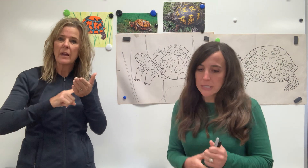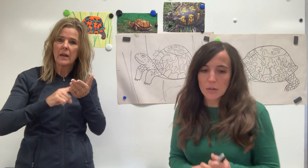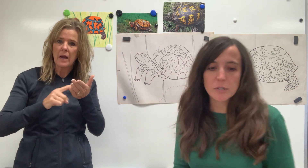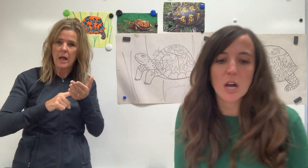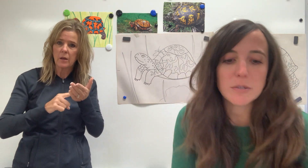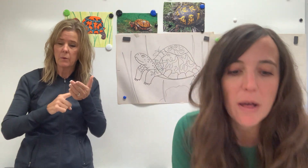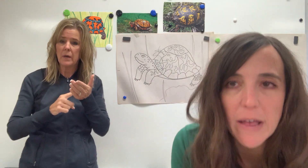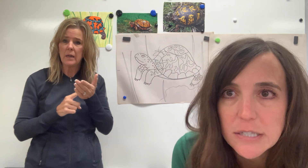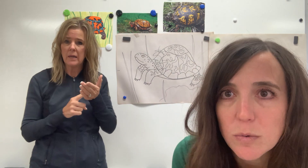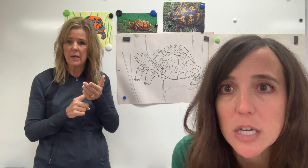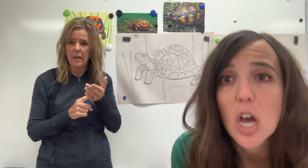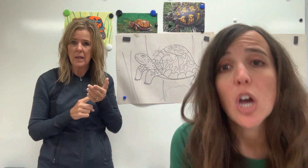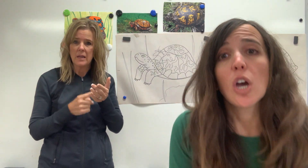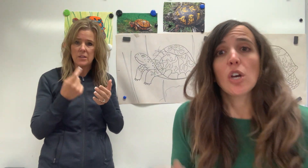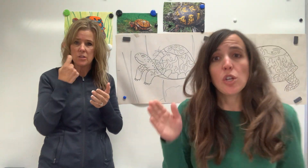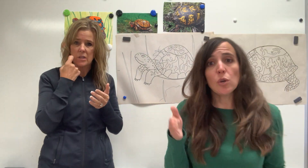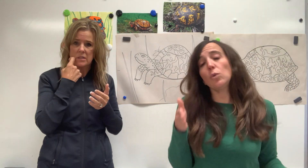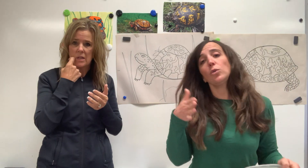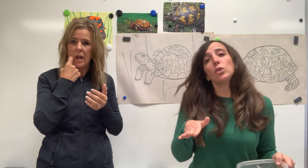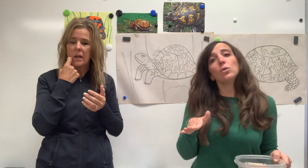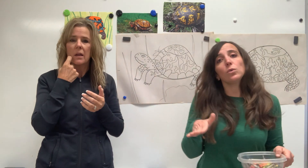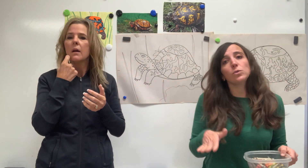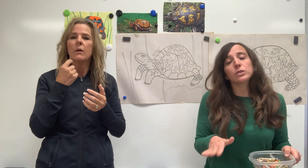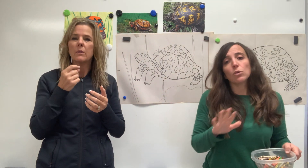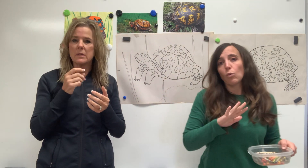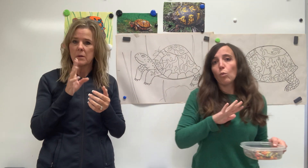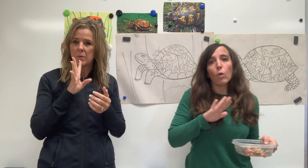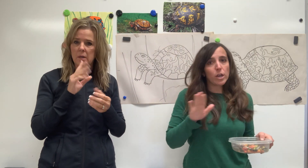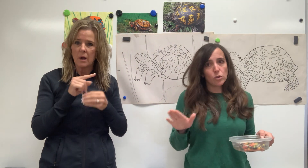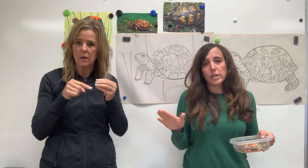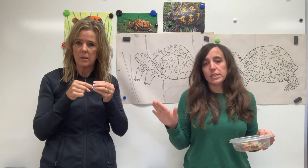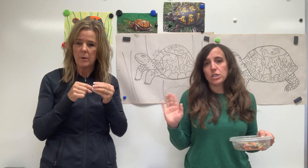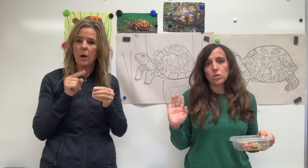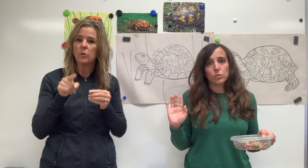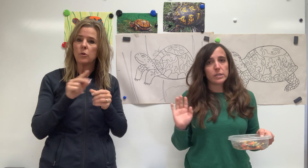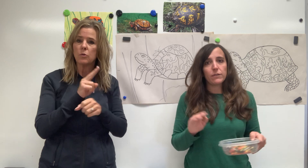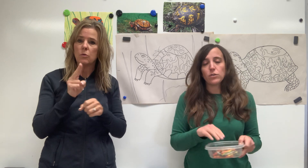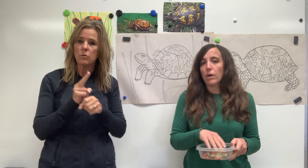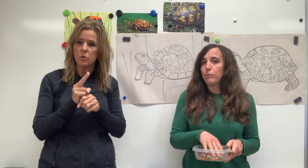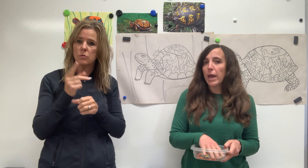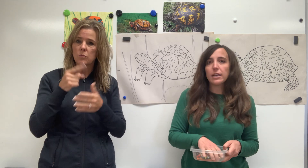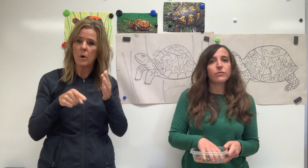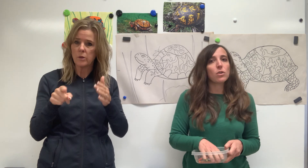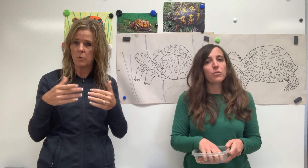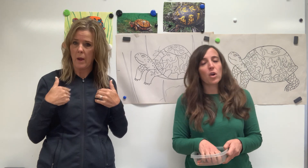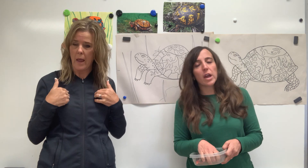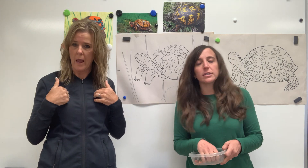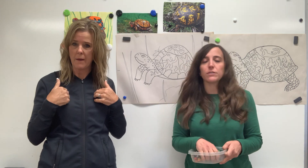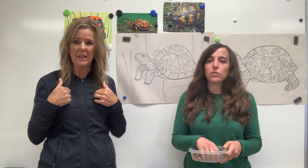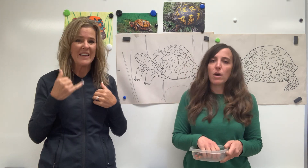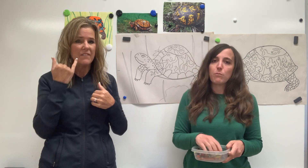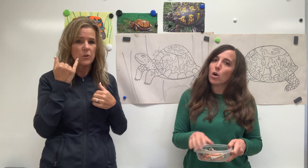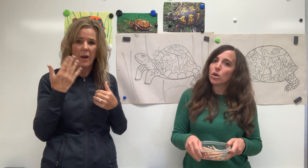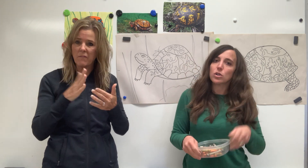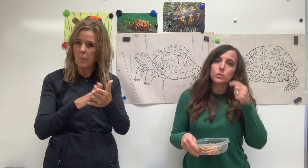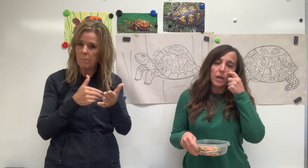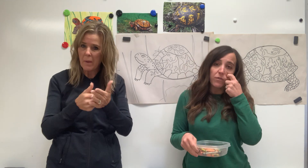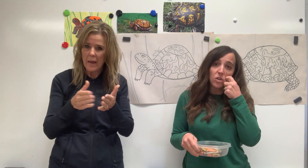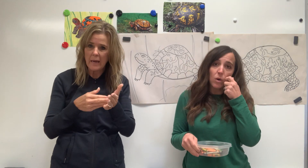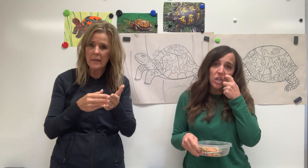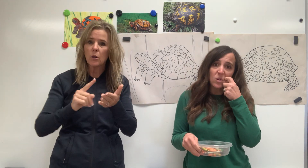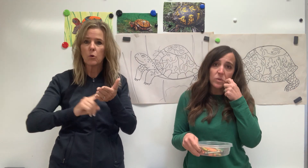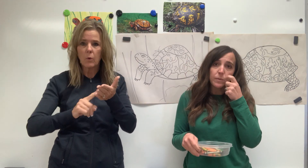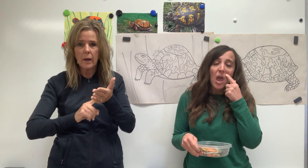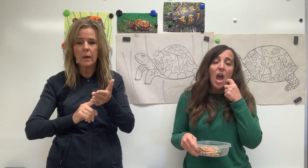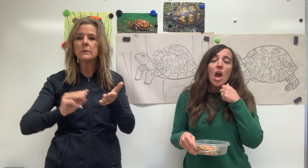part, just like we talked about last week, you use what you need to use. If you have paint, if you have crayons, if you have markers,